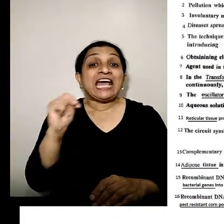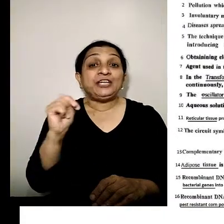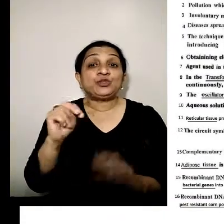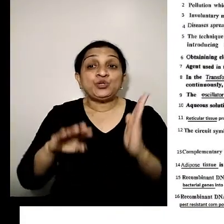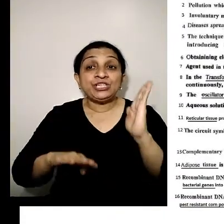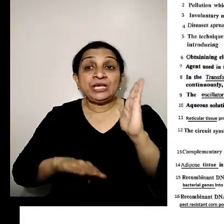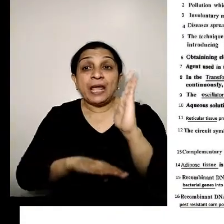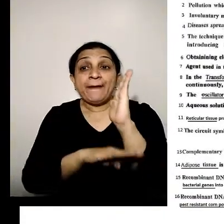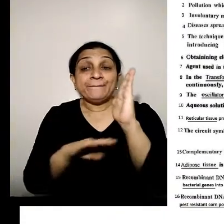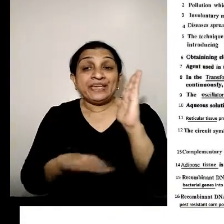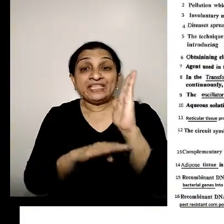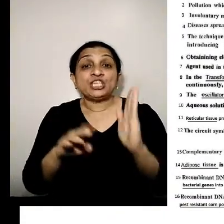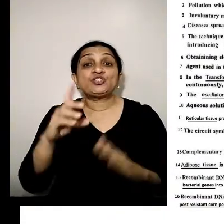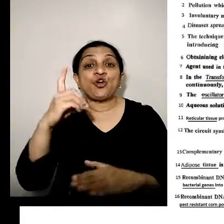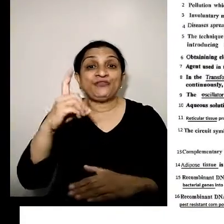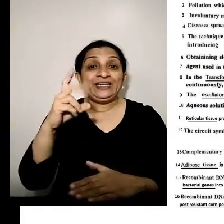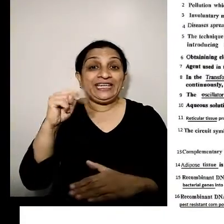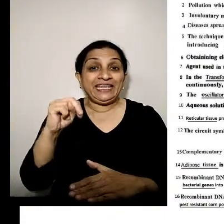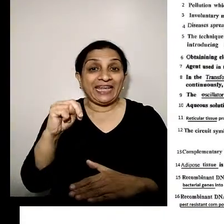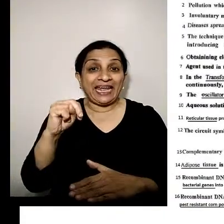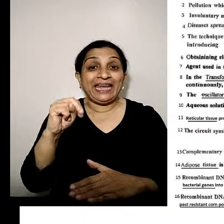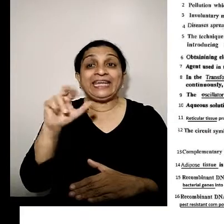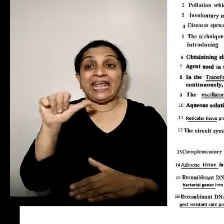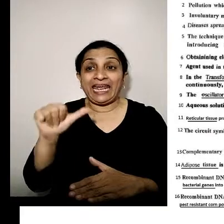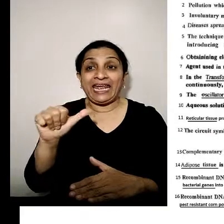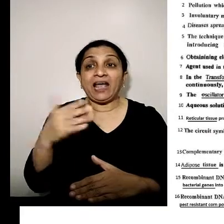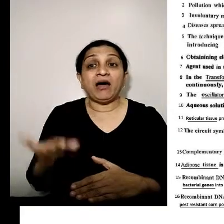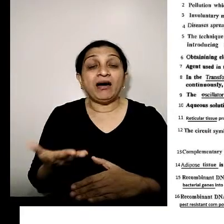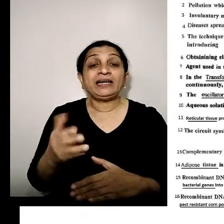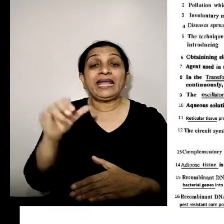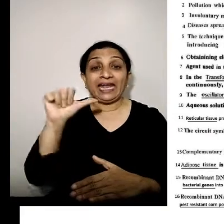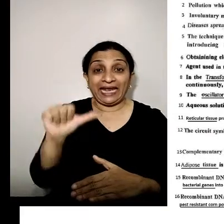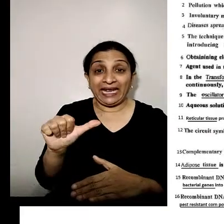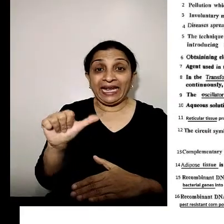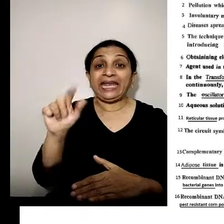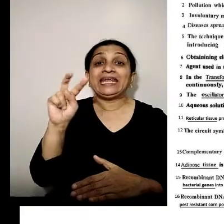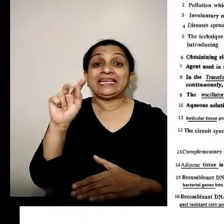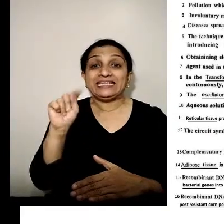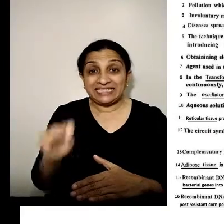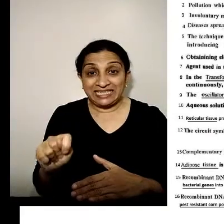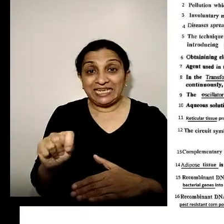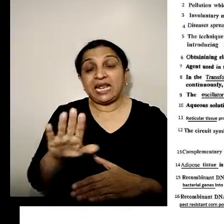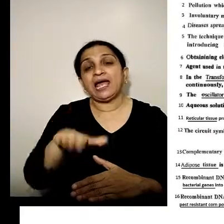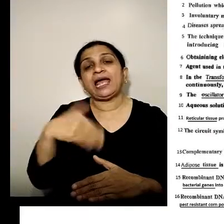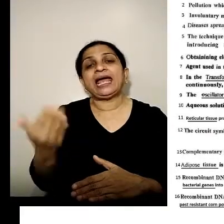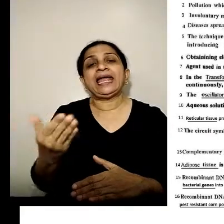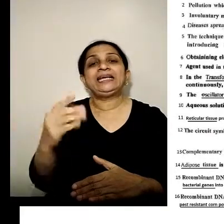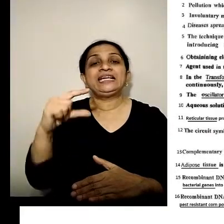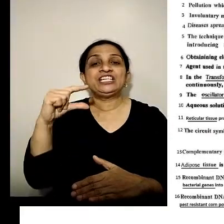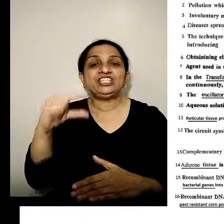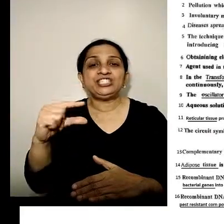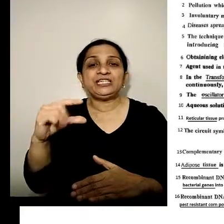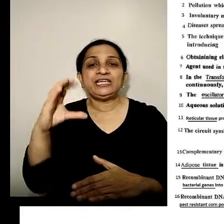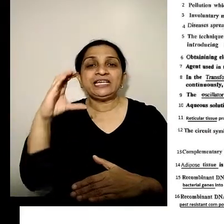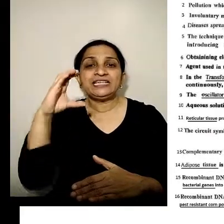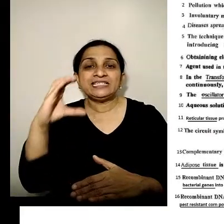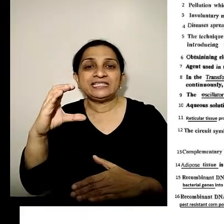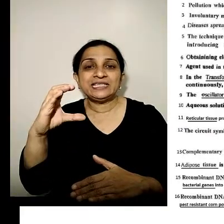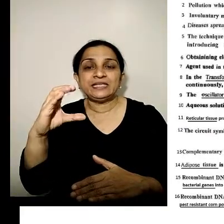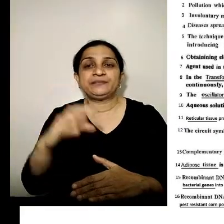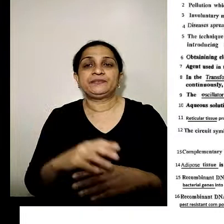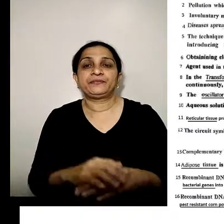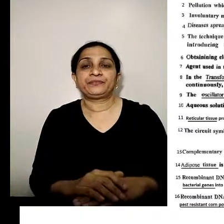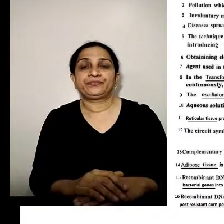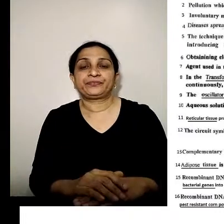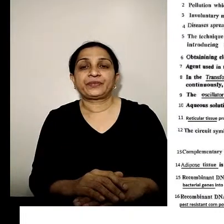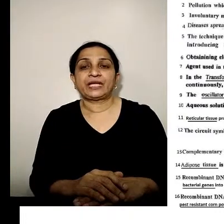the nitrogen bases of DNA are AT and